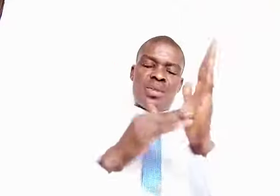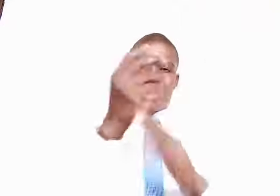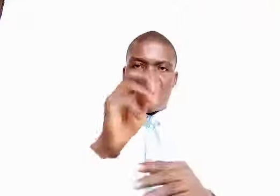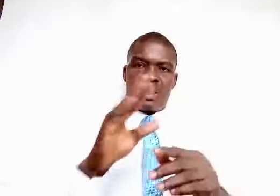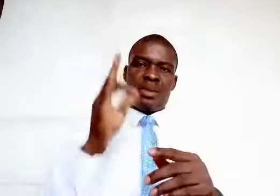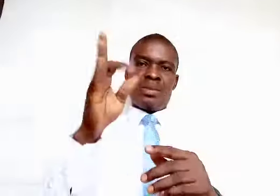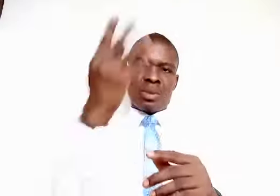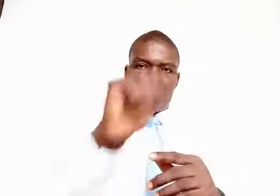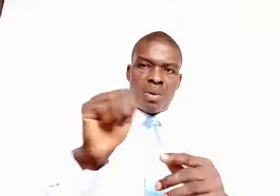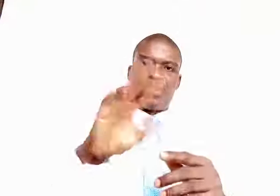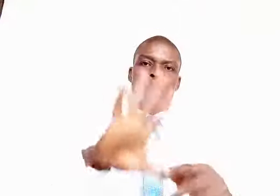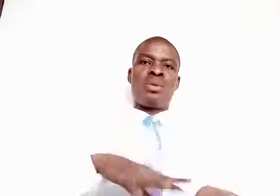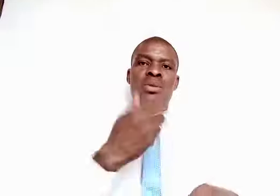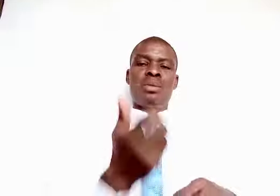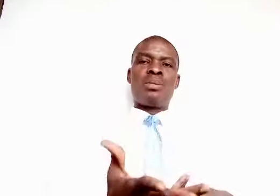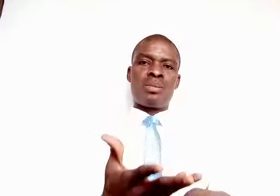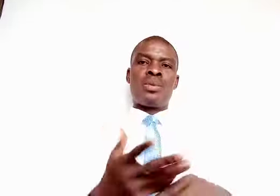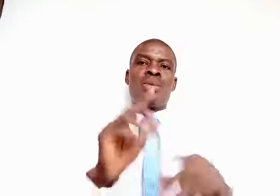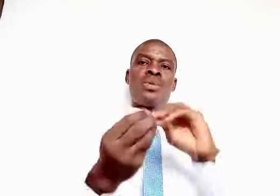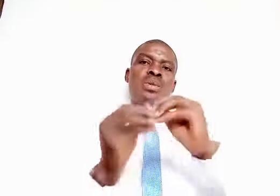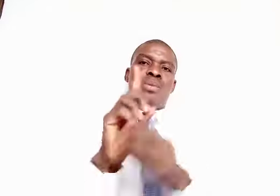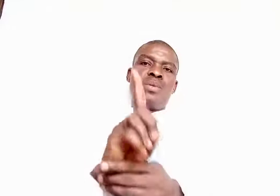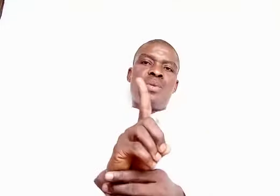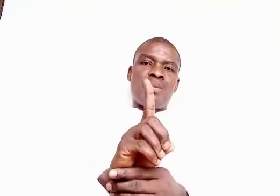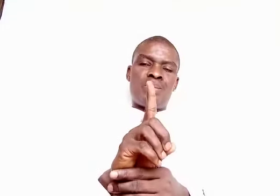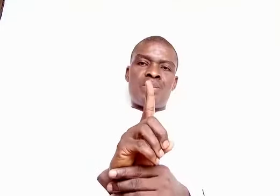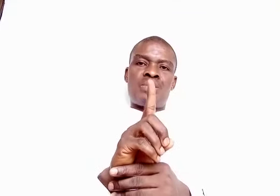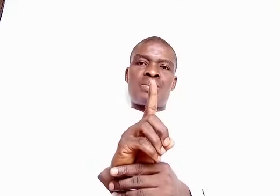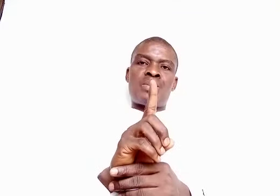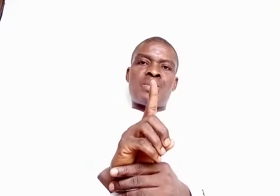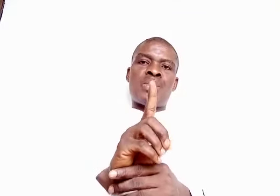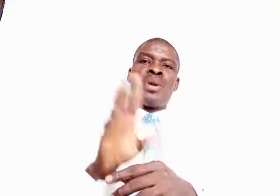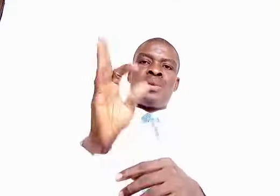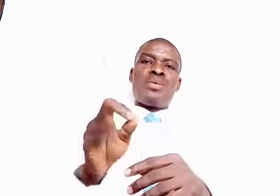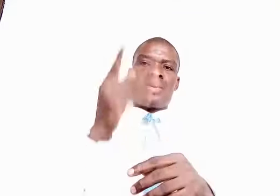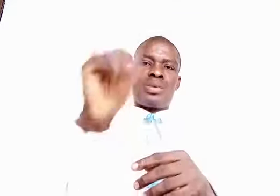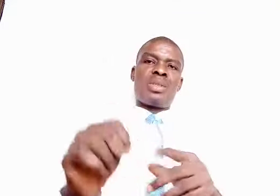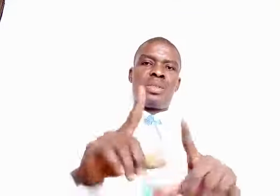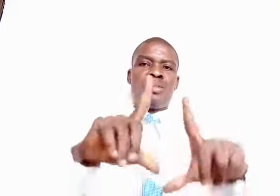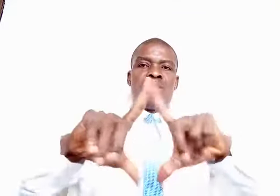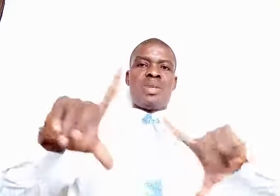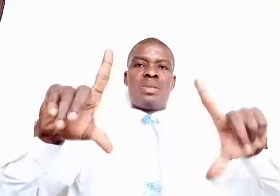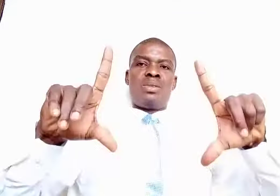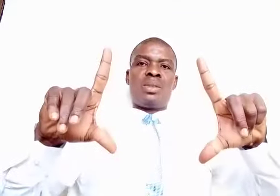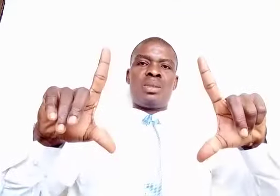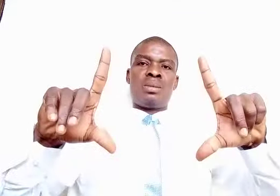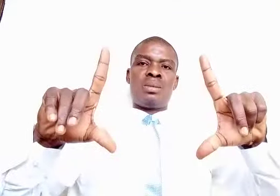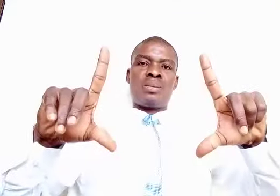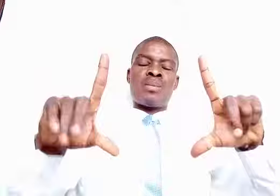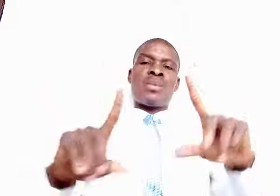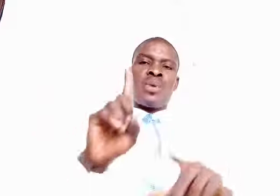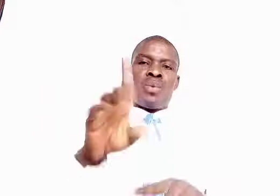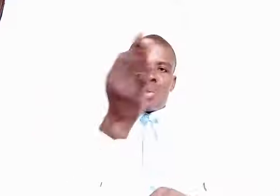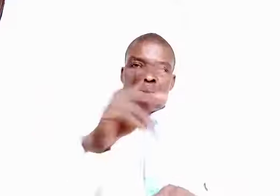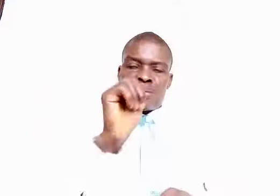of poetry. 1. Figurative language. One of the features that make